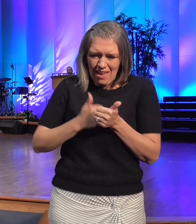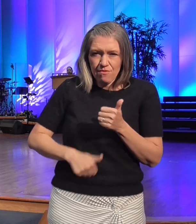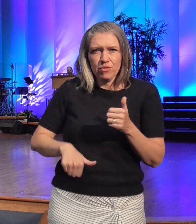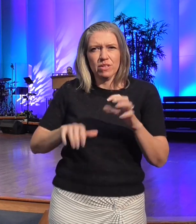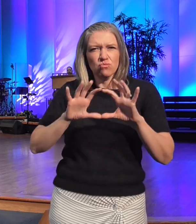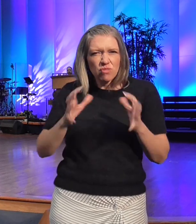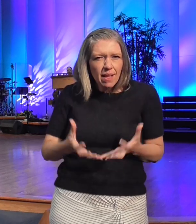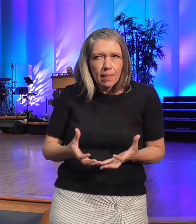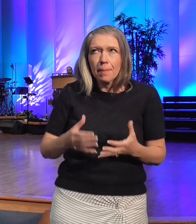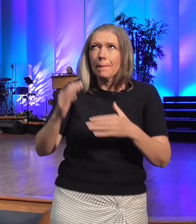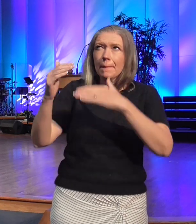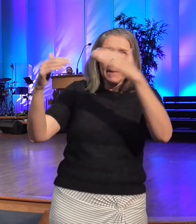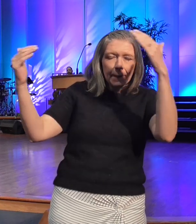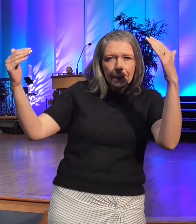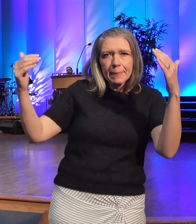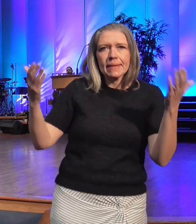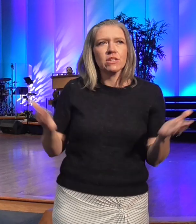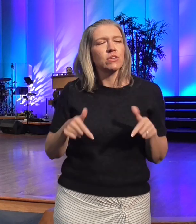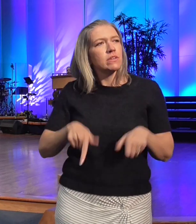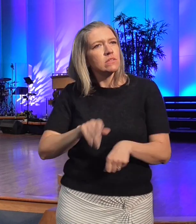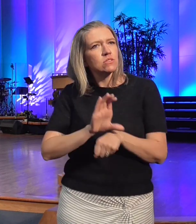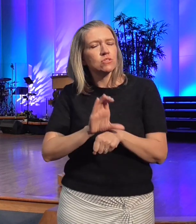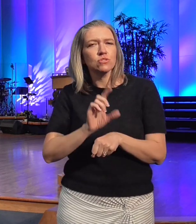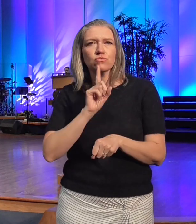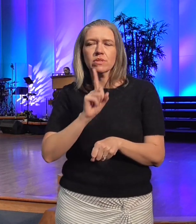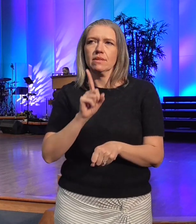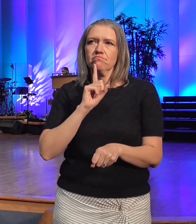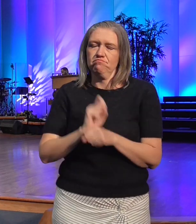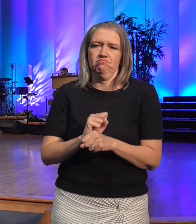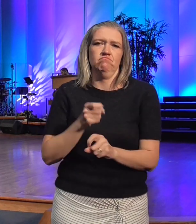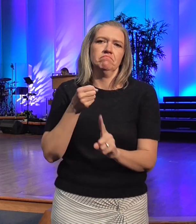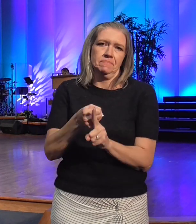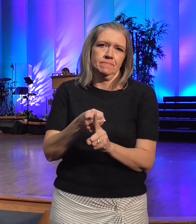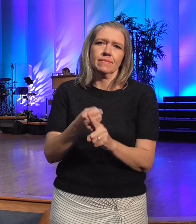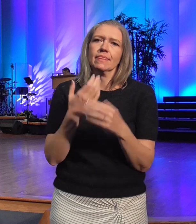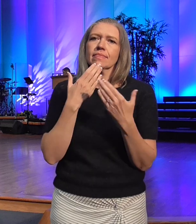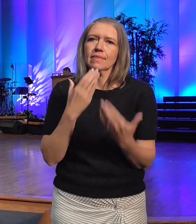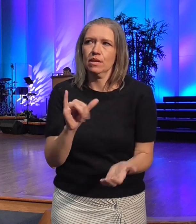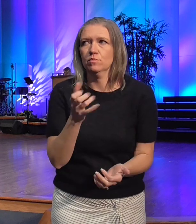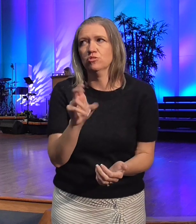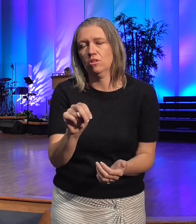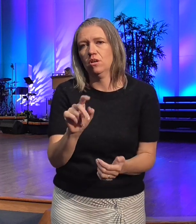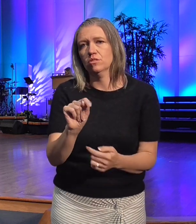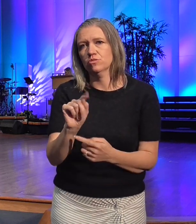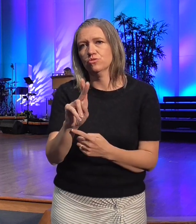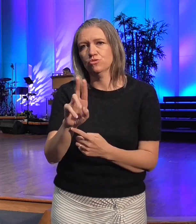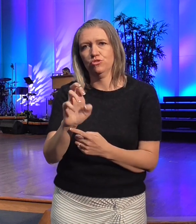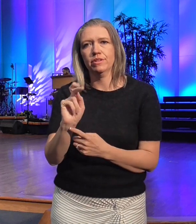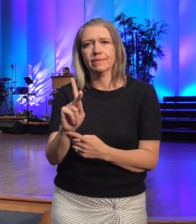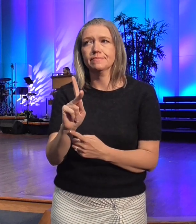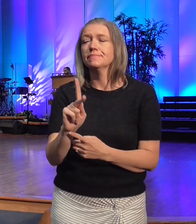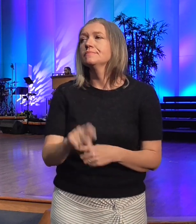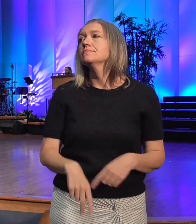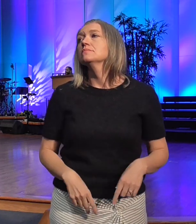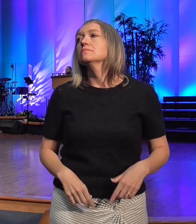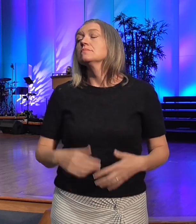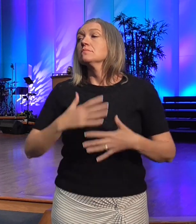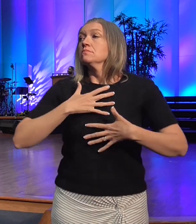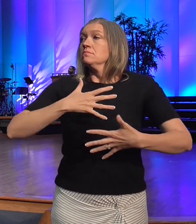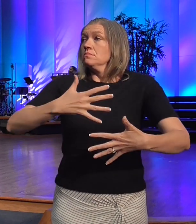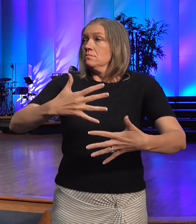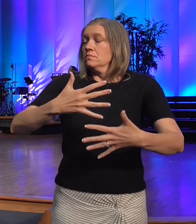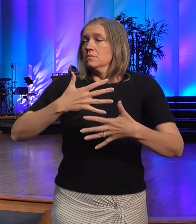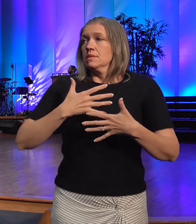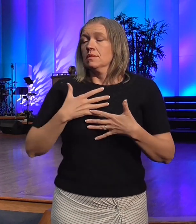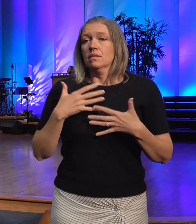for here at Mile High Church and the way he made a difference. So thank you, John Turek. And as we breathe in deeply now, we have an opportunity to go into prayer.